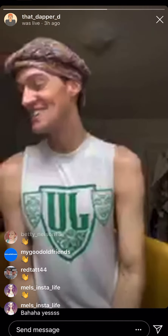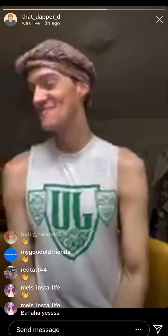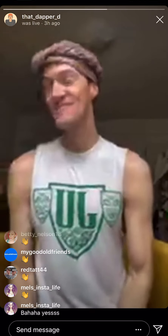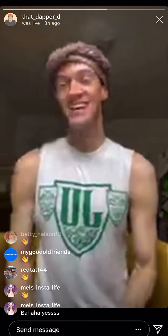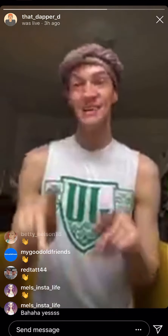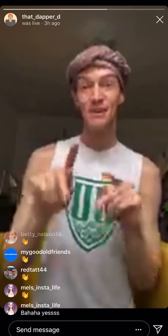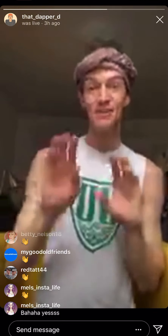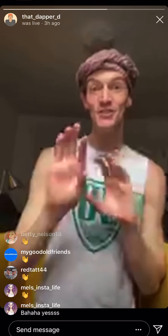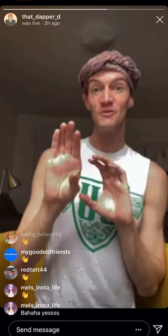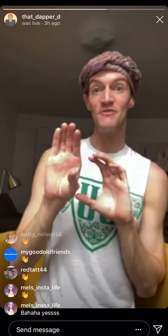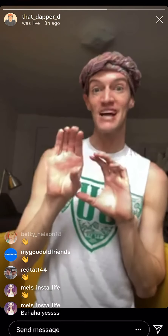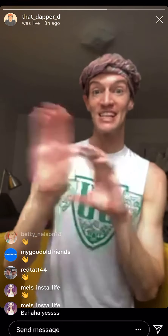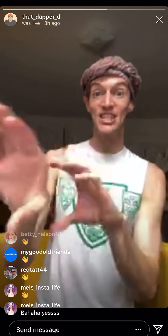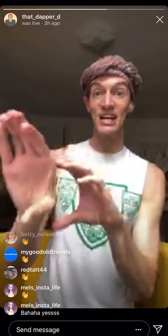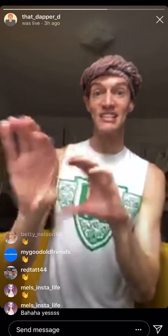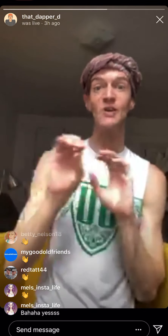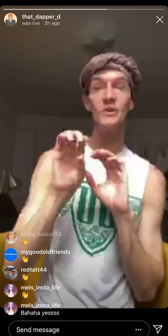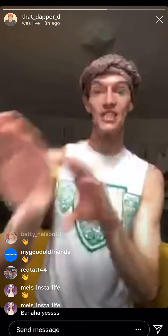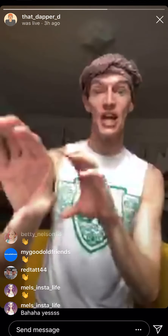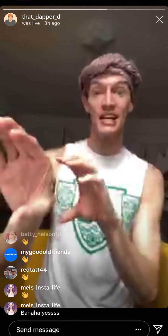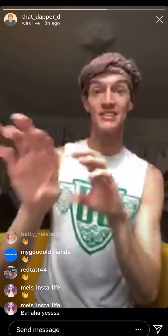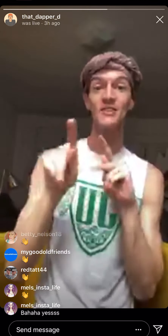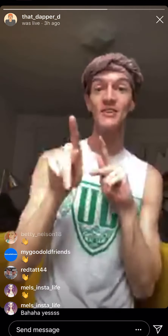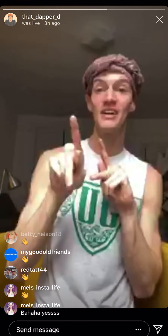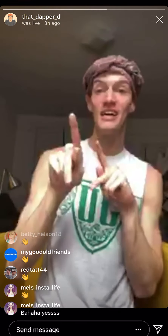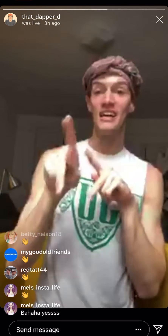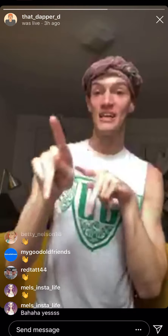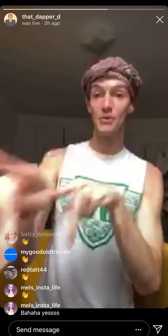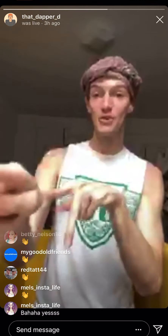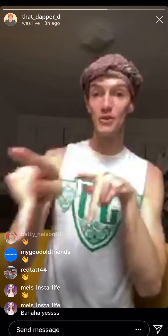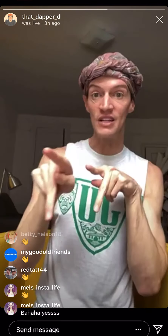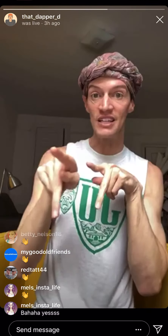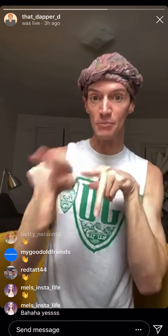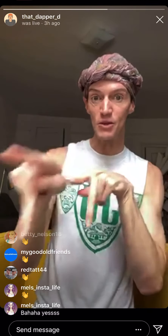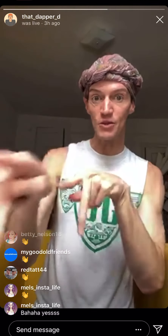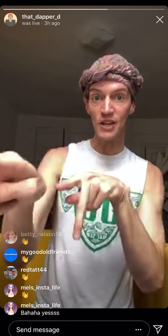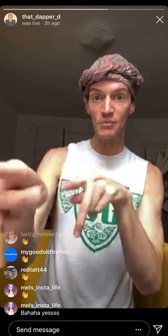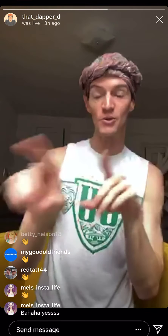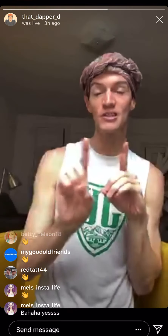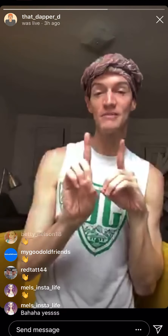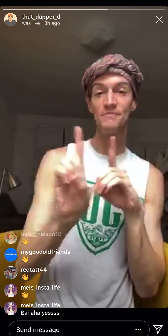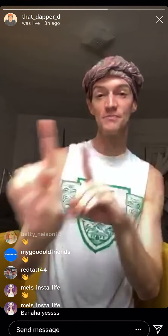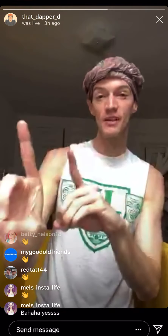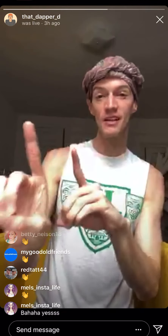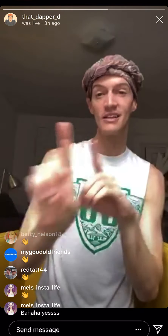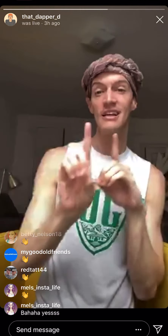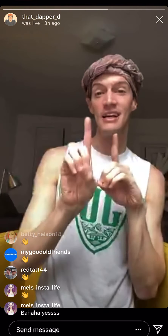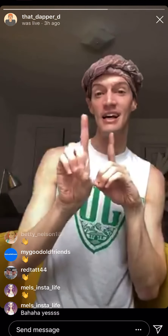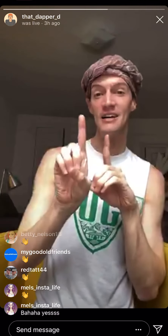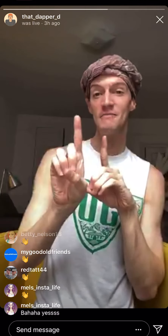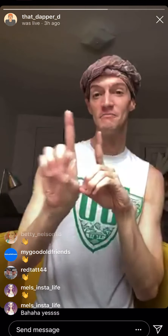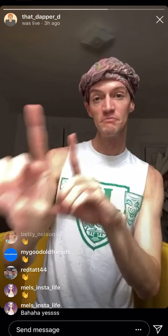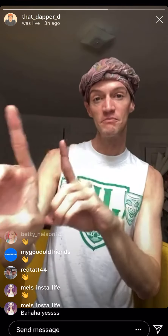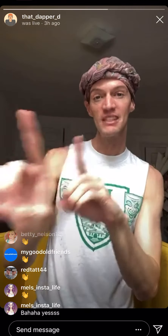but you just do a fast like chase oh it was a chase or he pursued they pursued the other person um yeah he